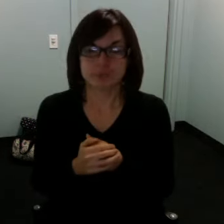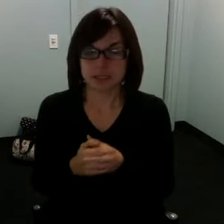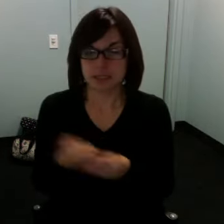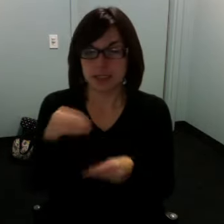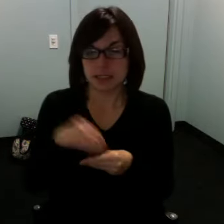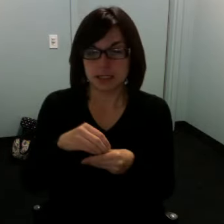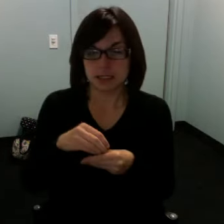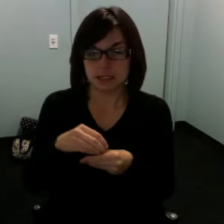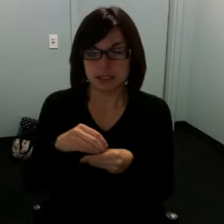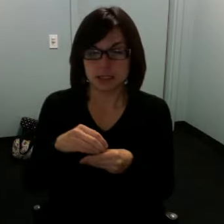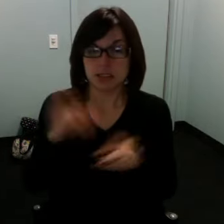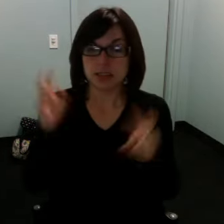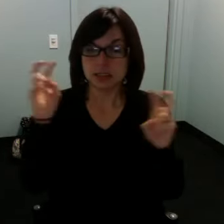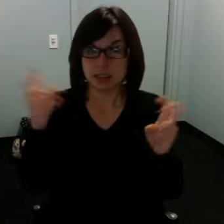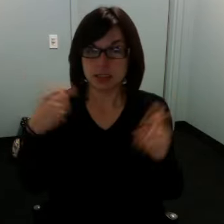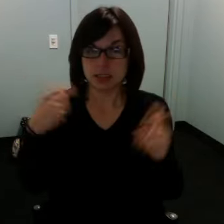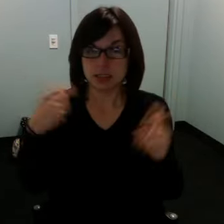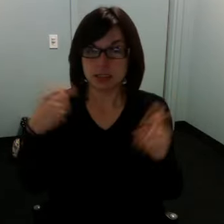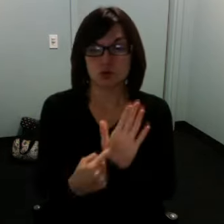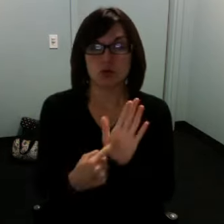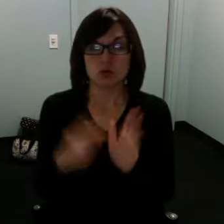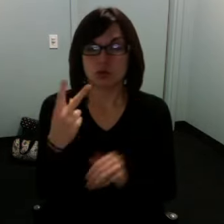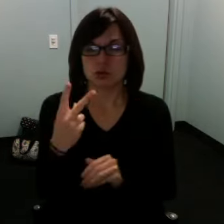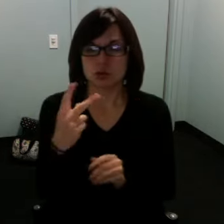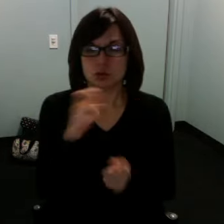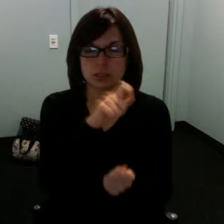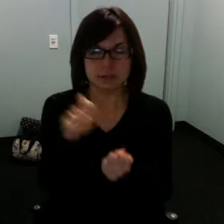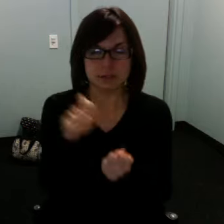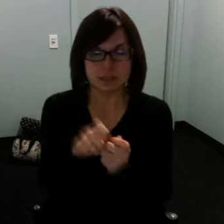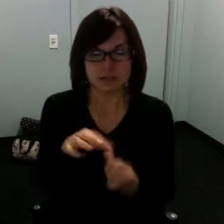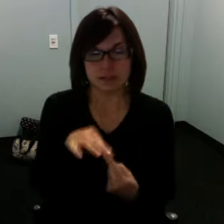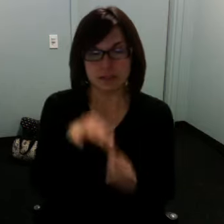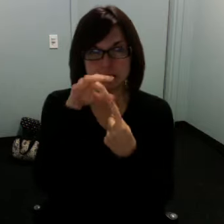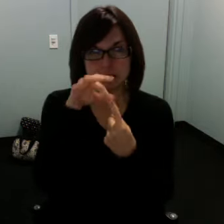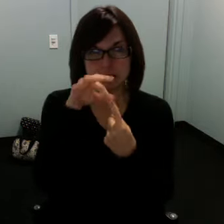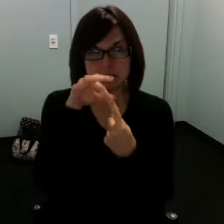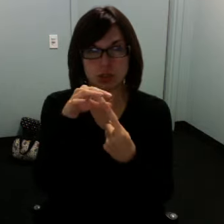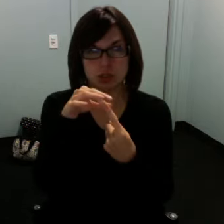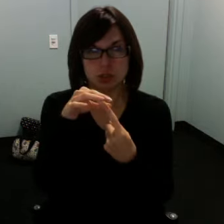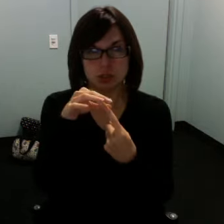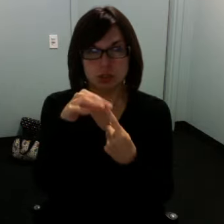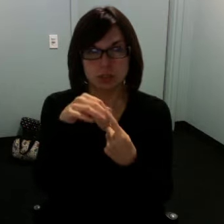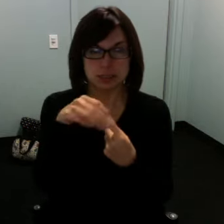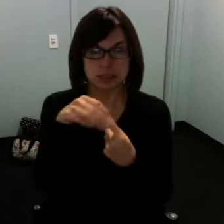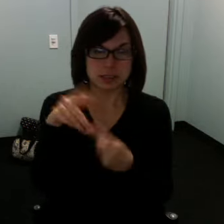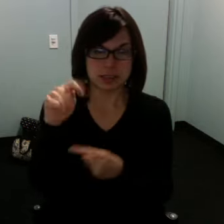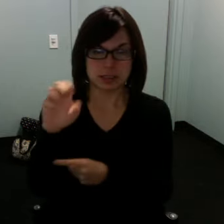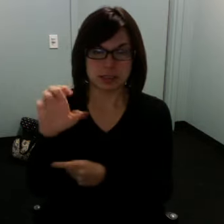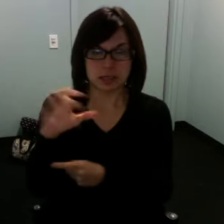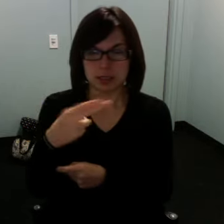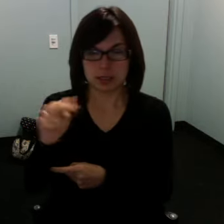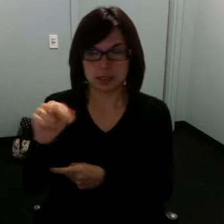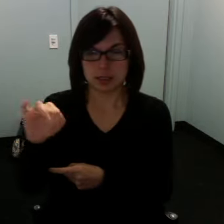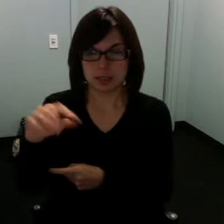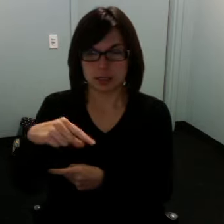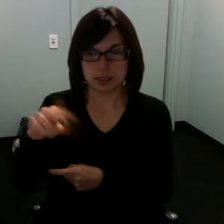2 specialized techniques for solving systems of linear equations. They're called solving by graphing